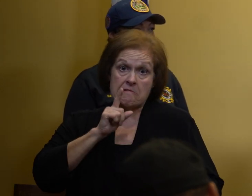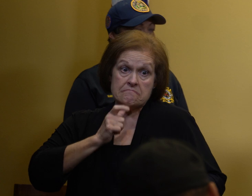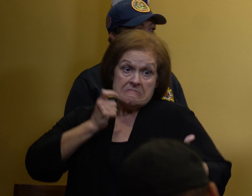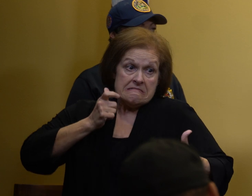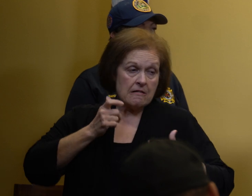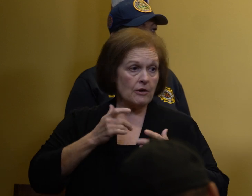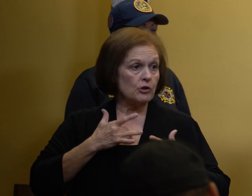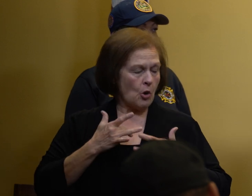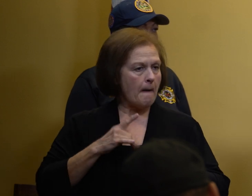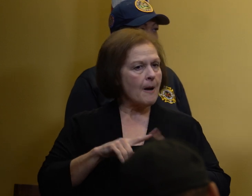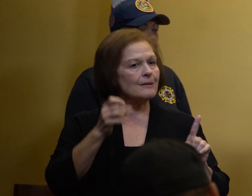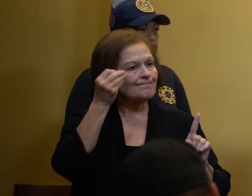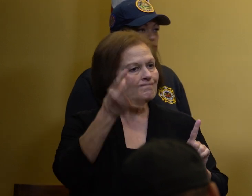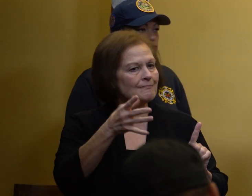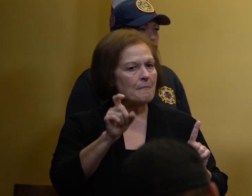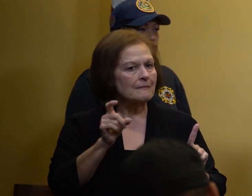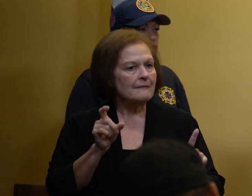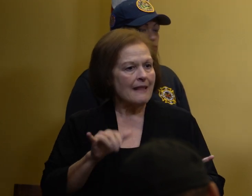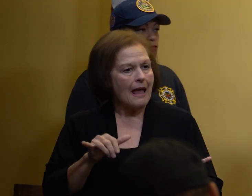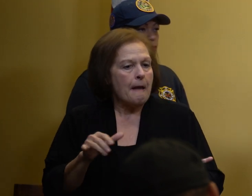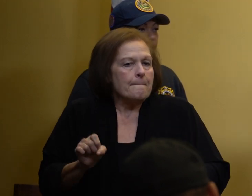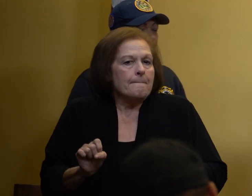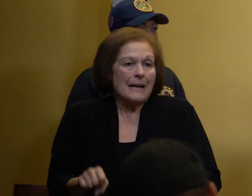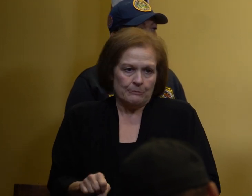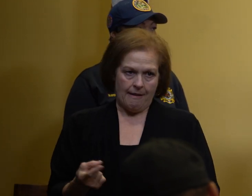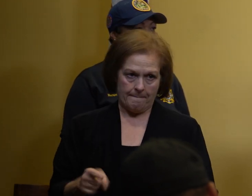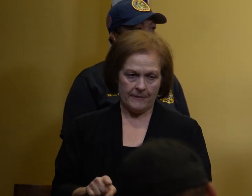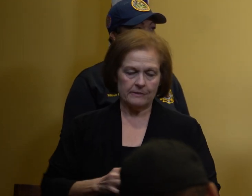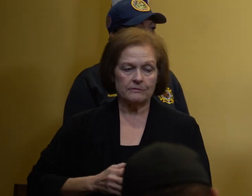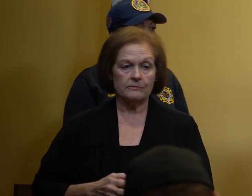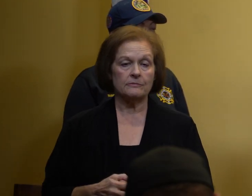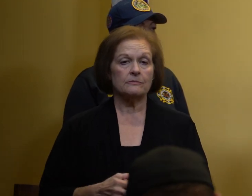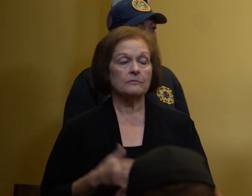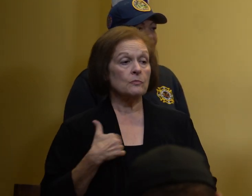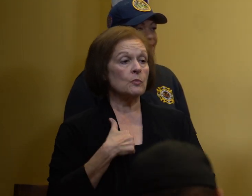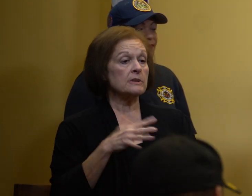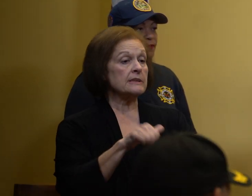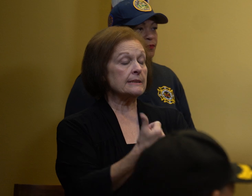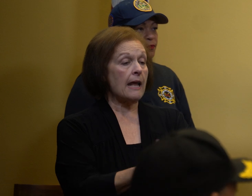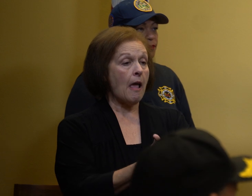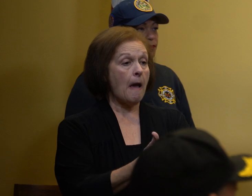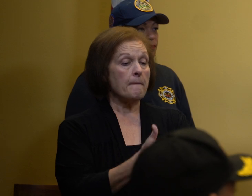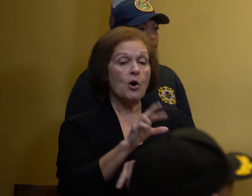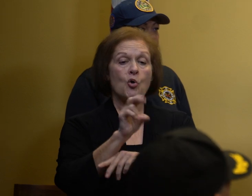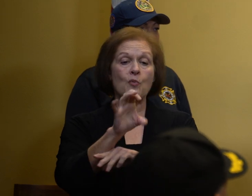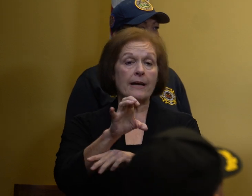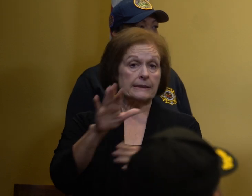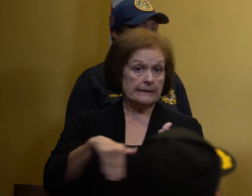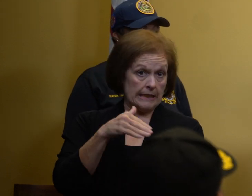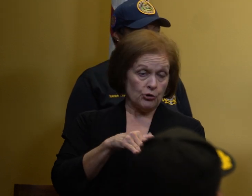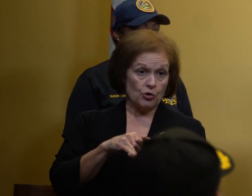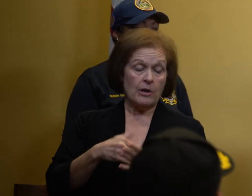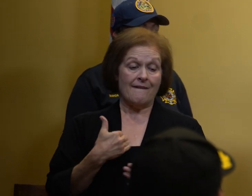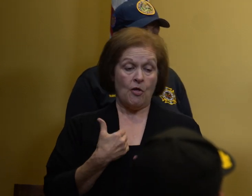a possibility, and we want to make sure that everyone knows about that. We have set up several rec centers. We started